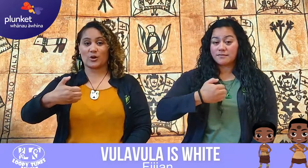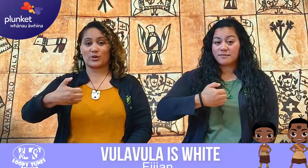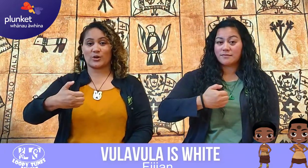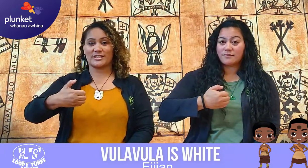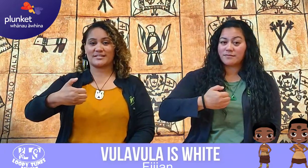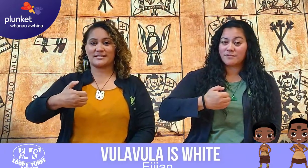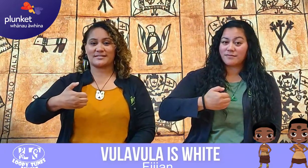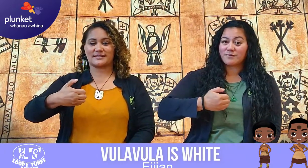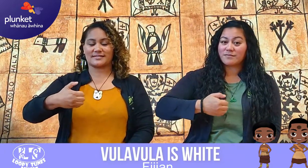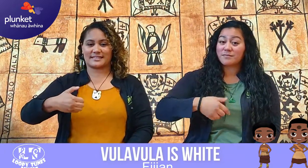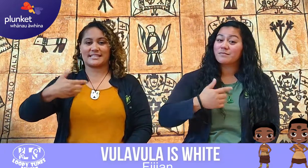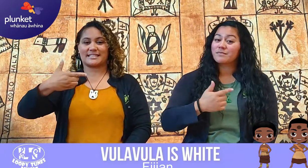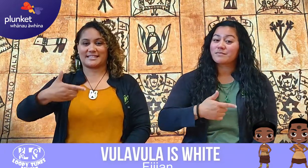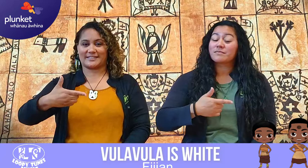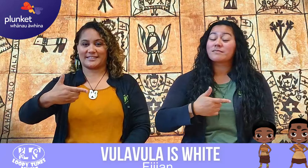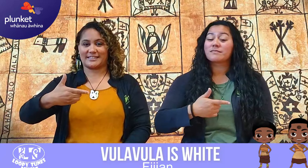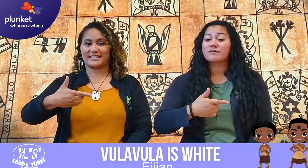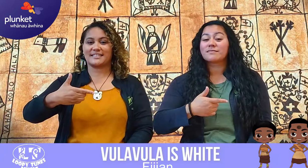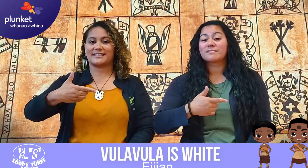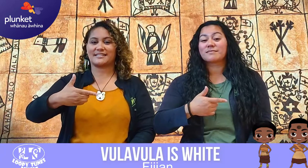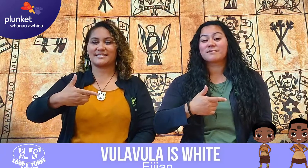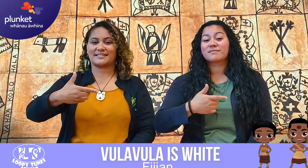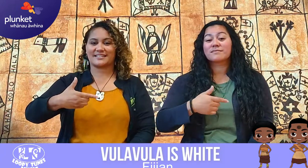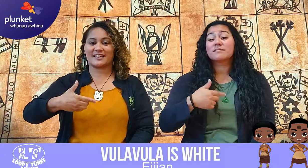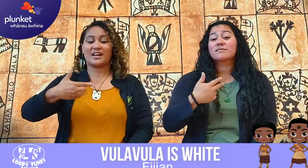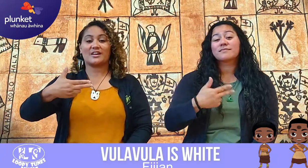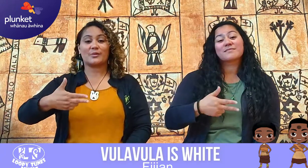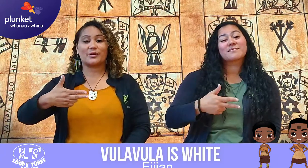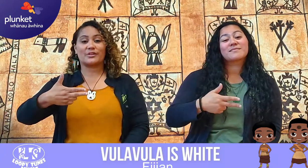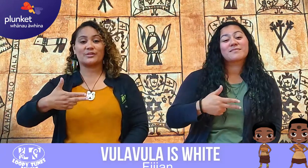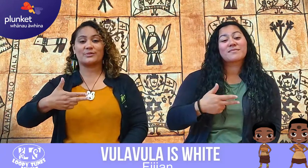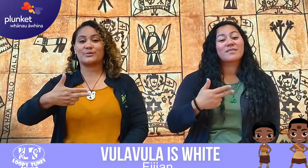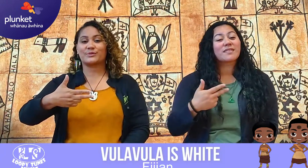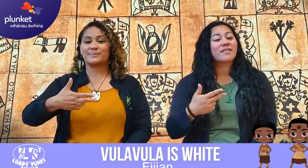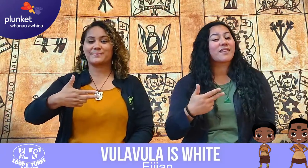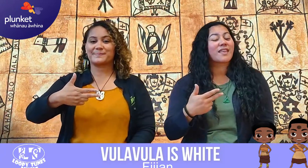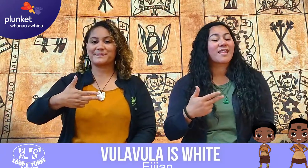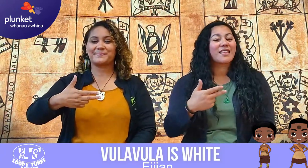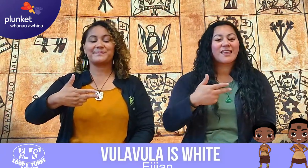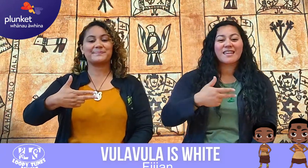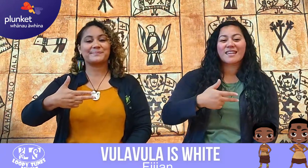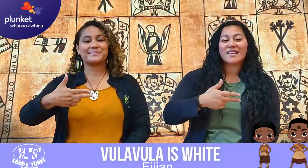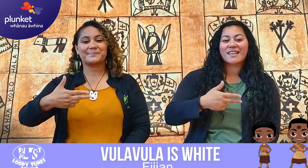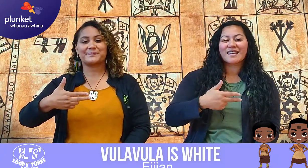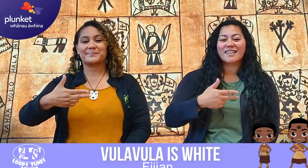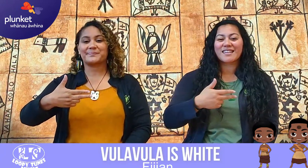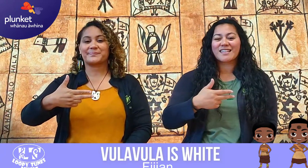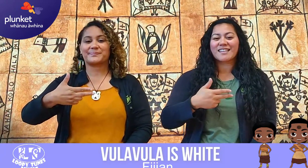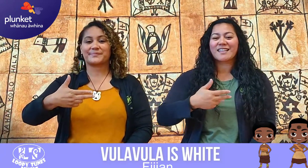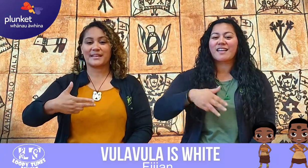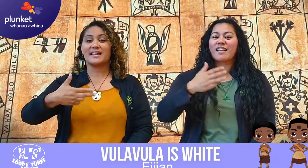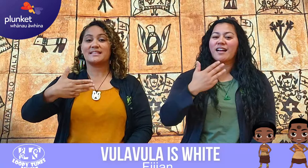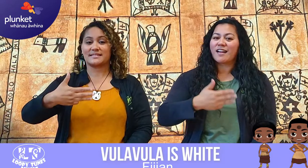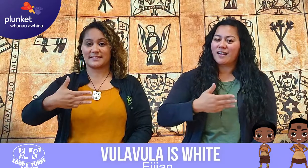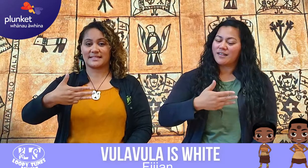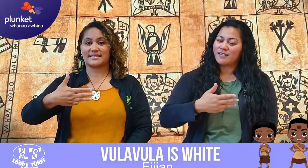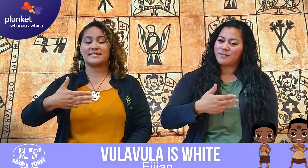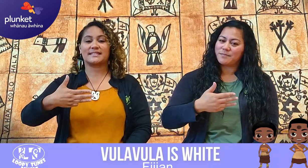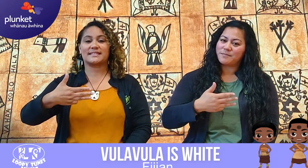Ono is six, Vitu is seven, Walu is number eight, Viva is